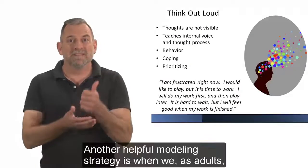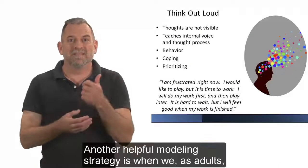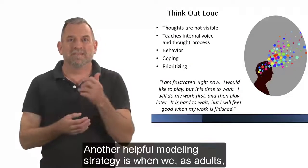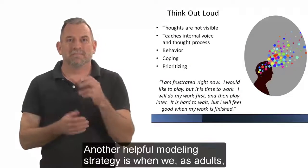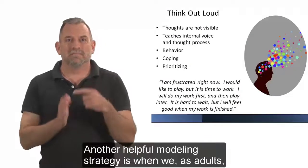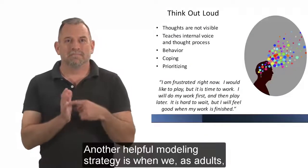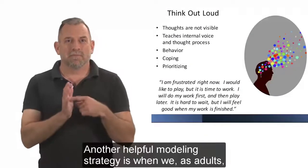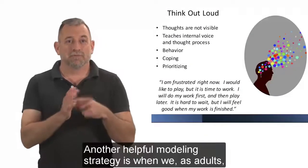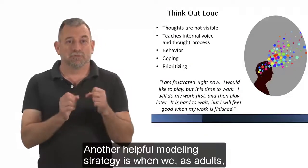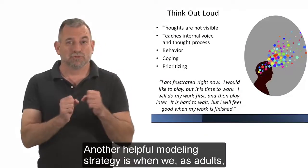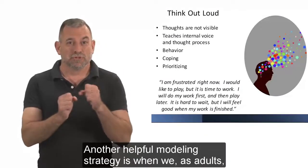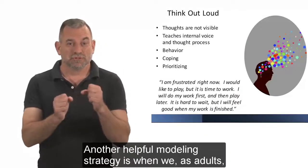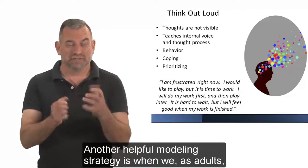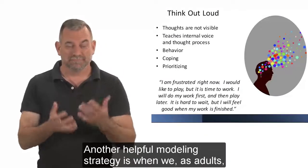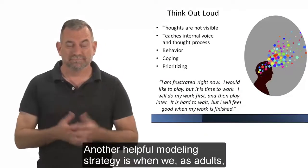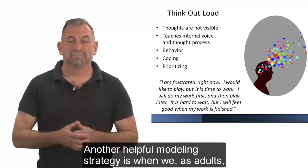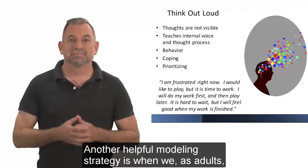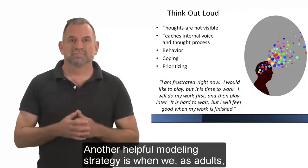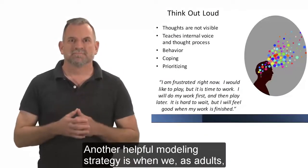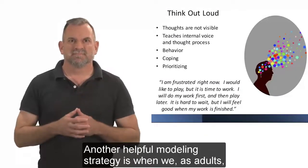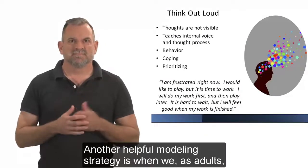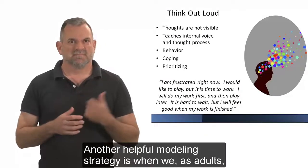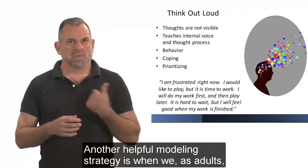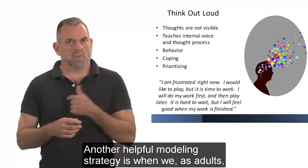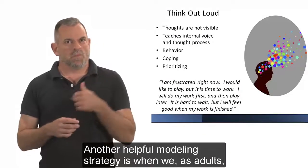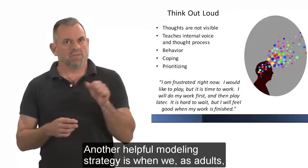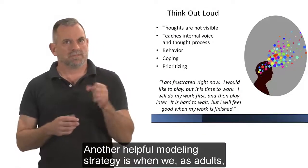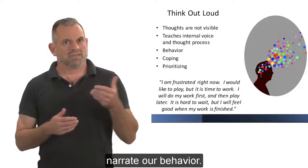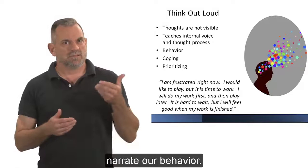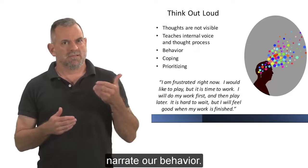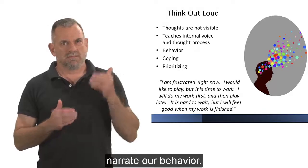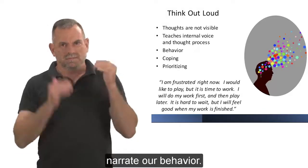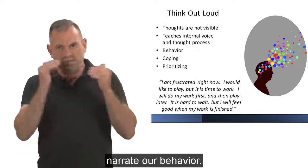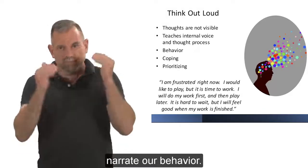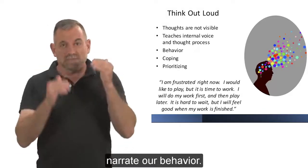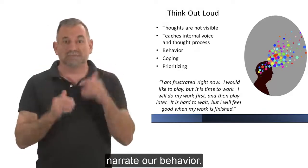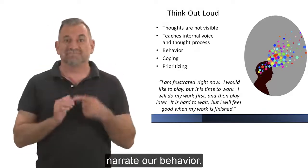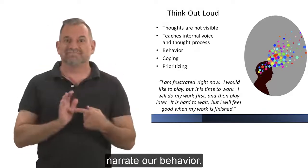Another helpful modeling strategy is when we, as adults, narrate our behavior.